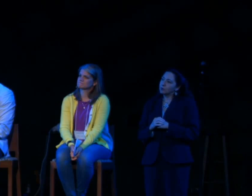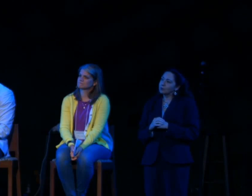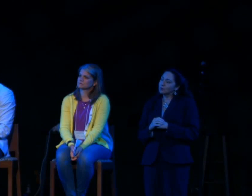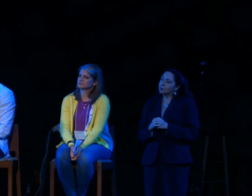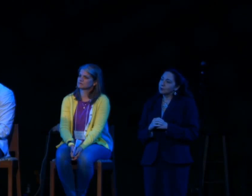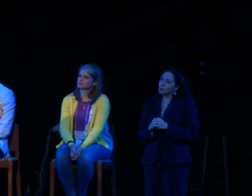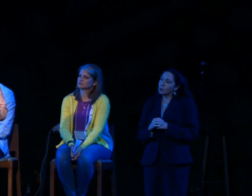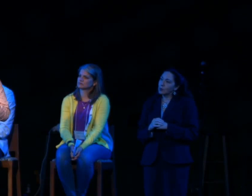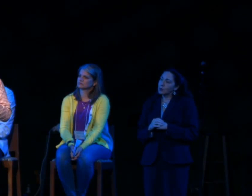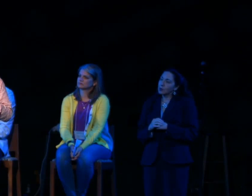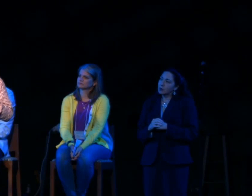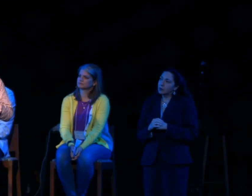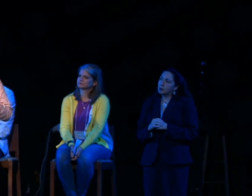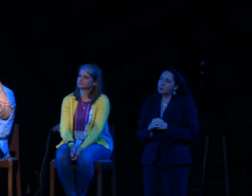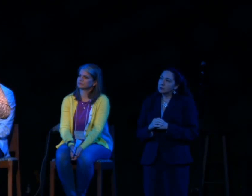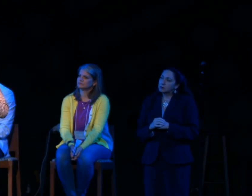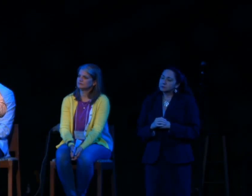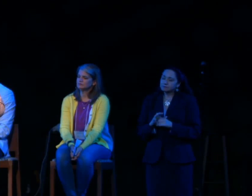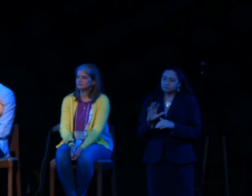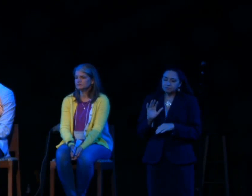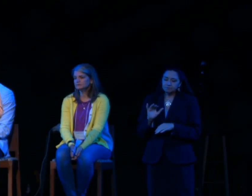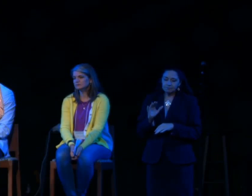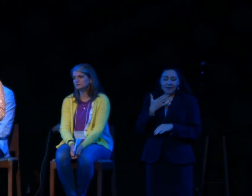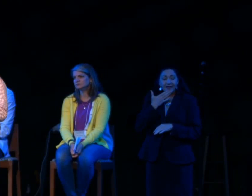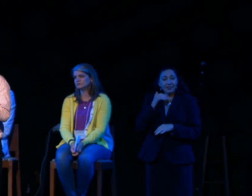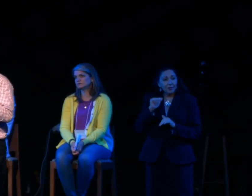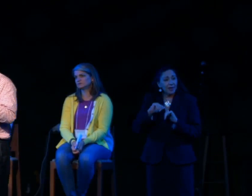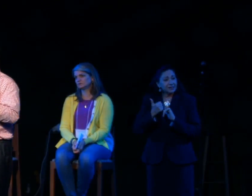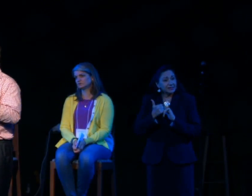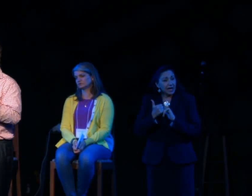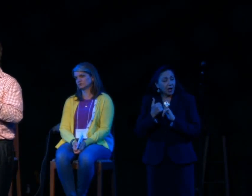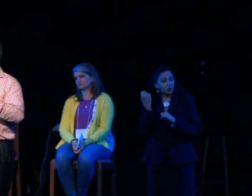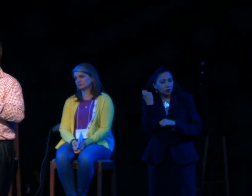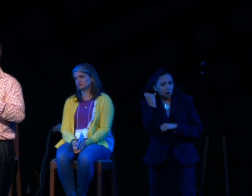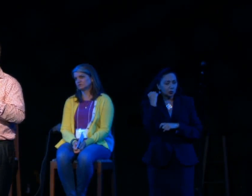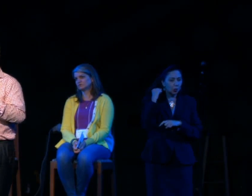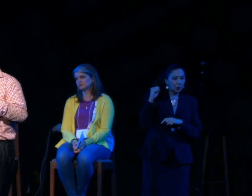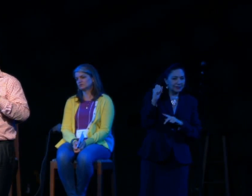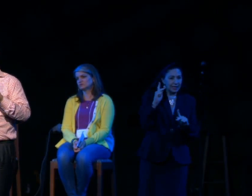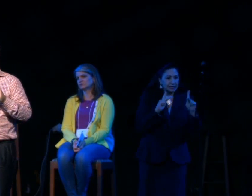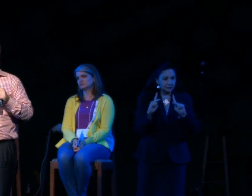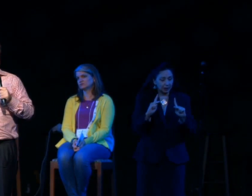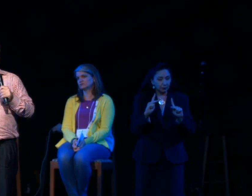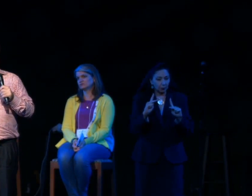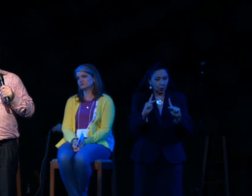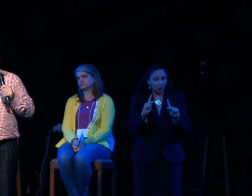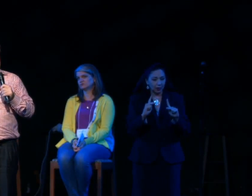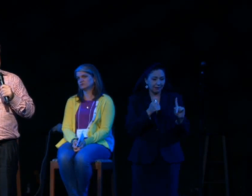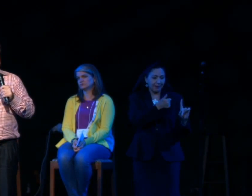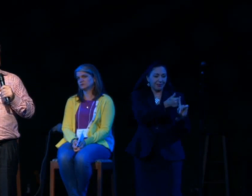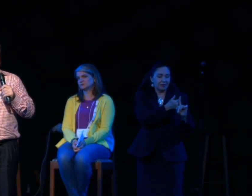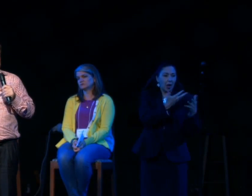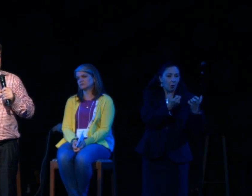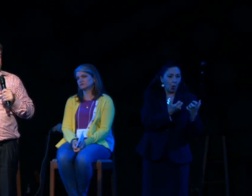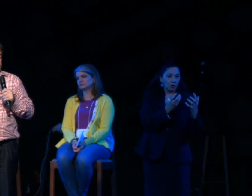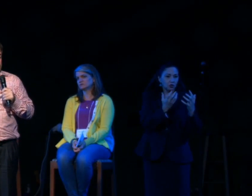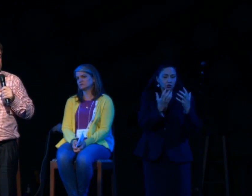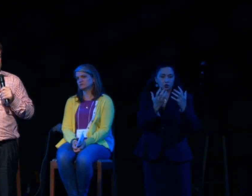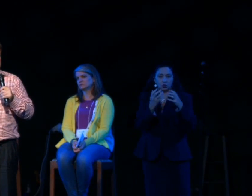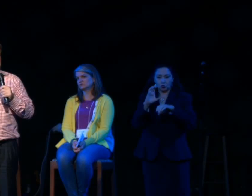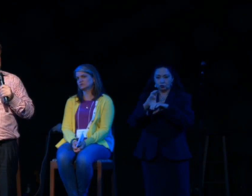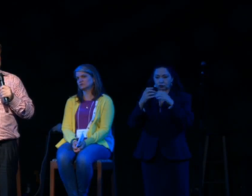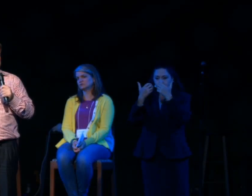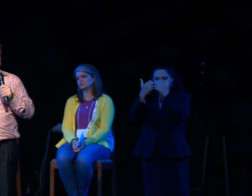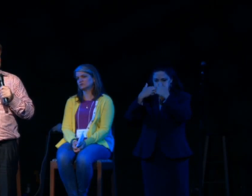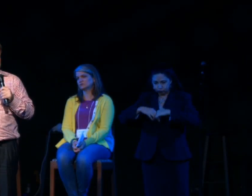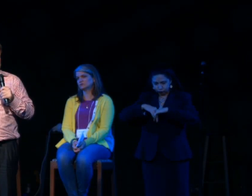The best way to resist those who want to break the church is